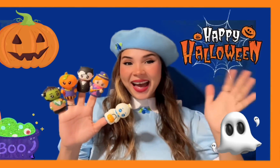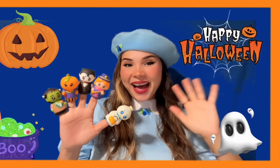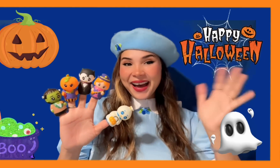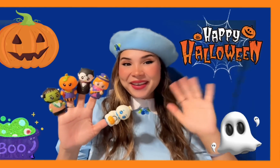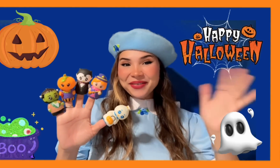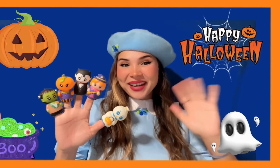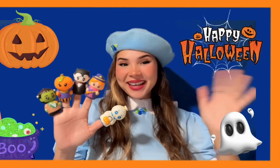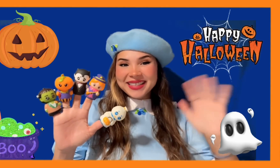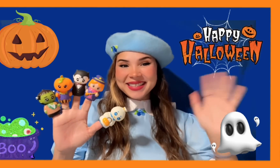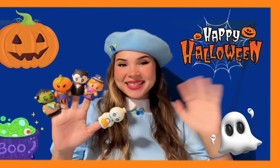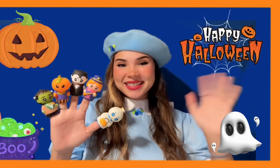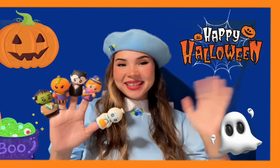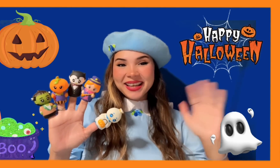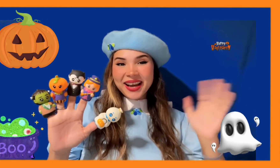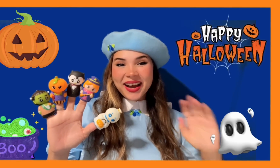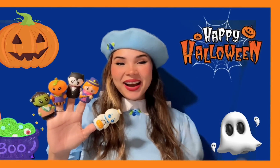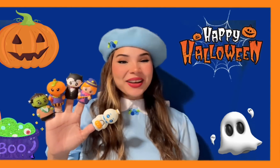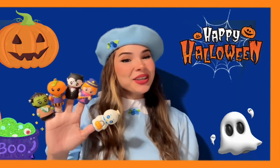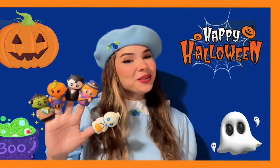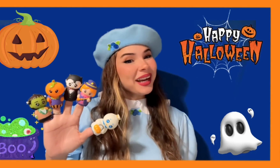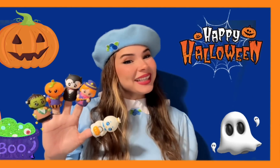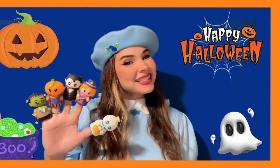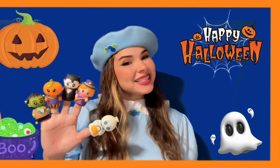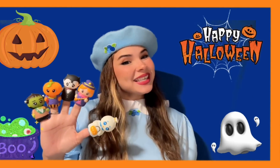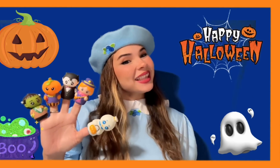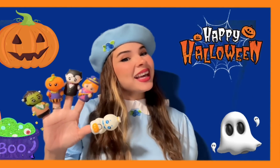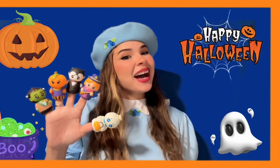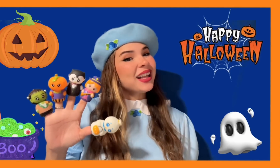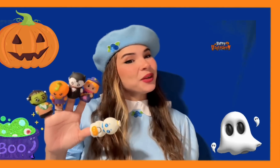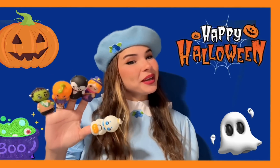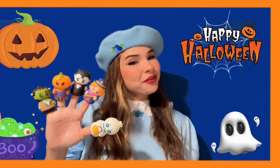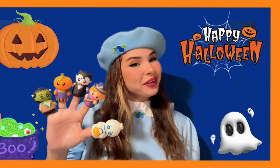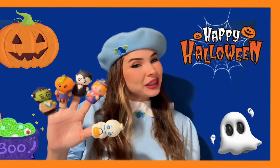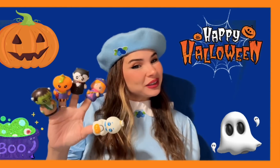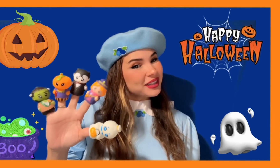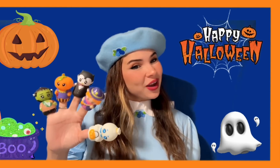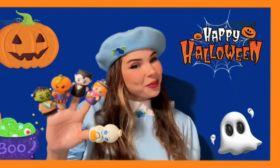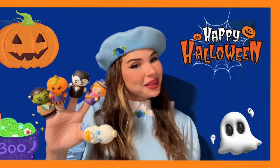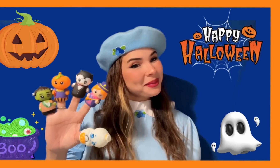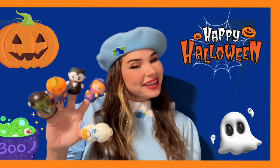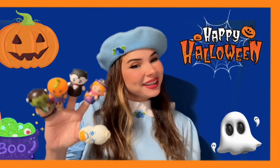Hi friends! Are you ready to sing the Halloween finger song with me?